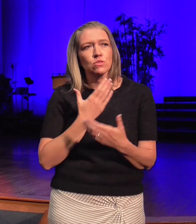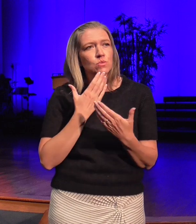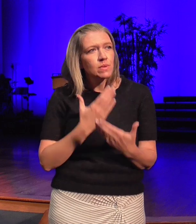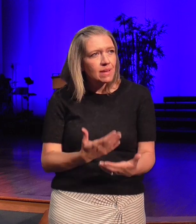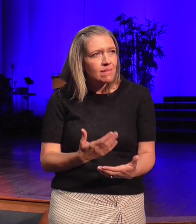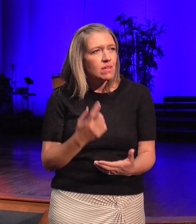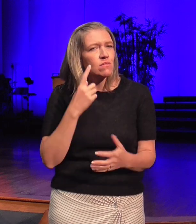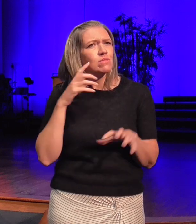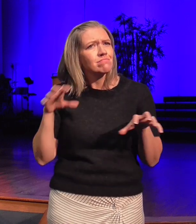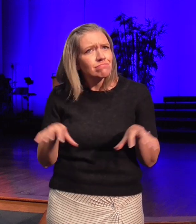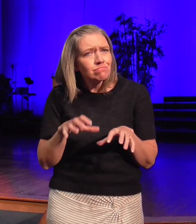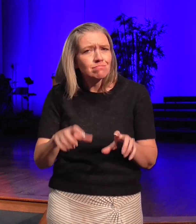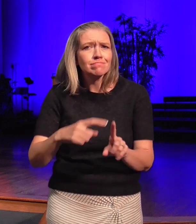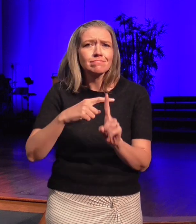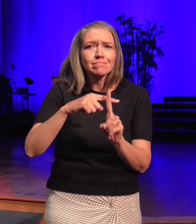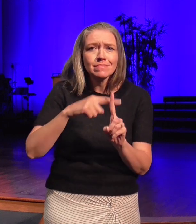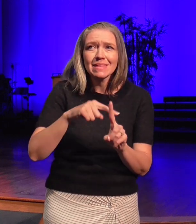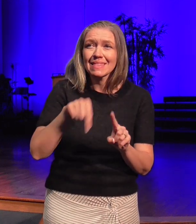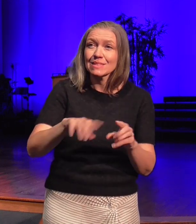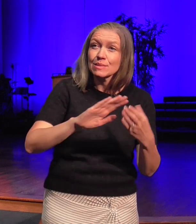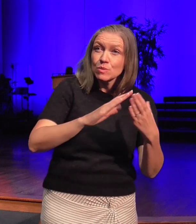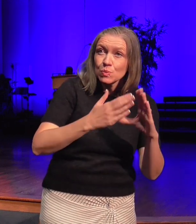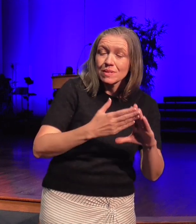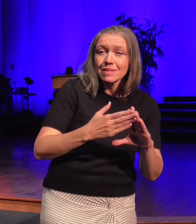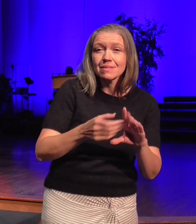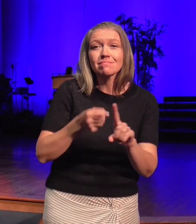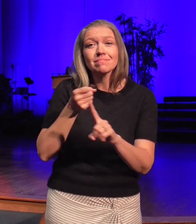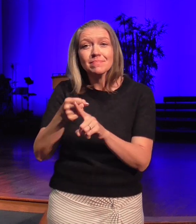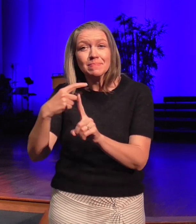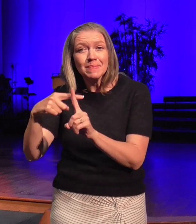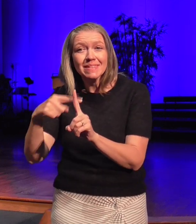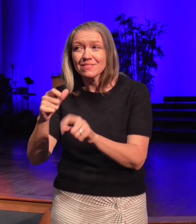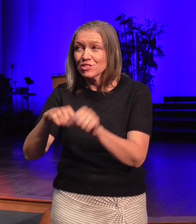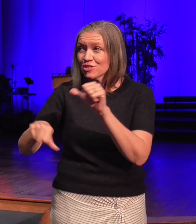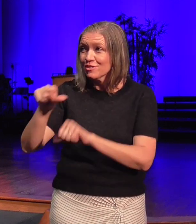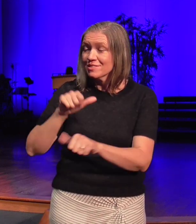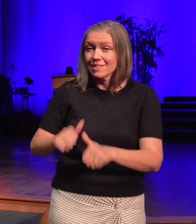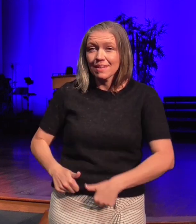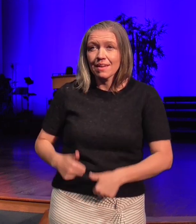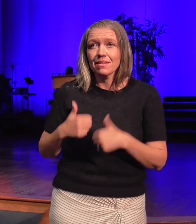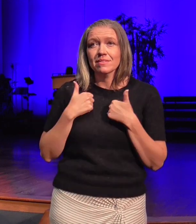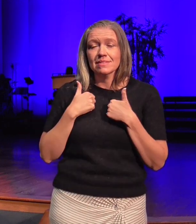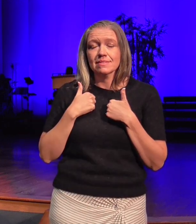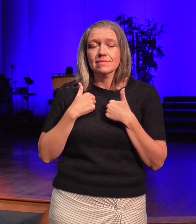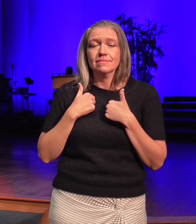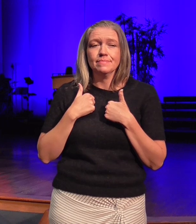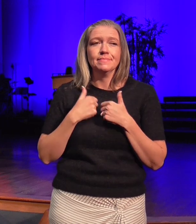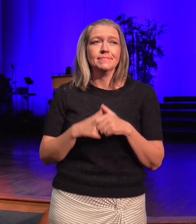in our community, the good we do in each other's lives.